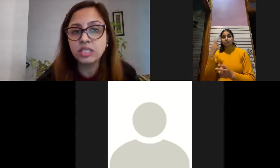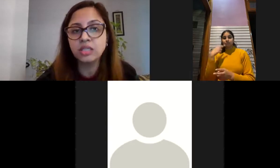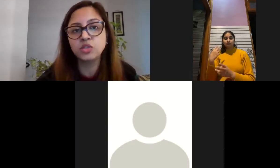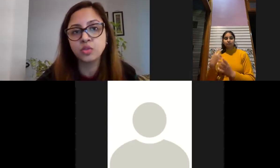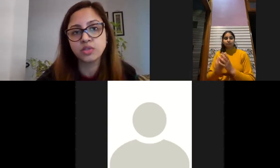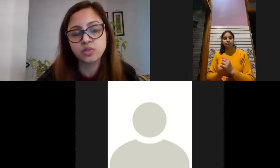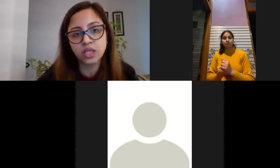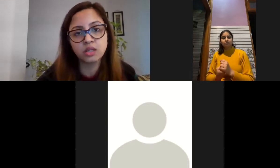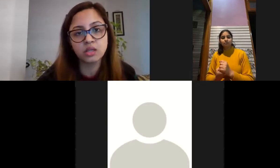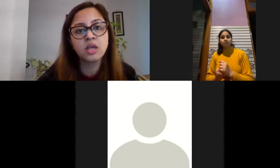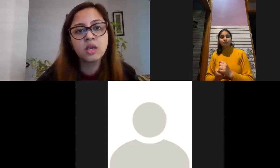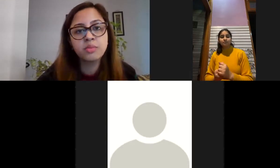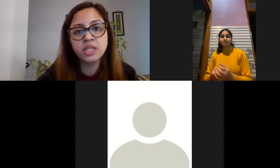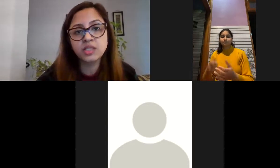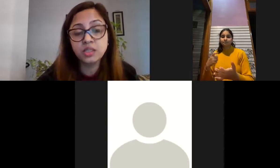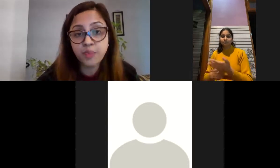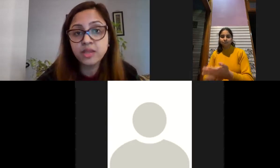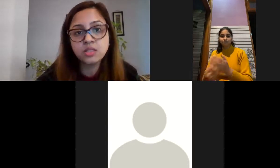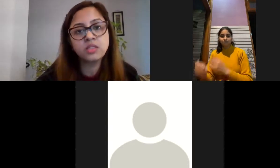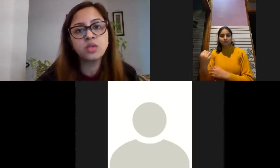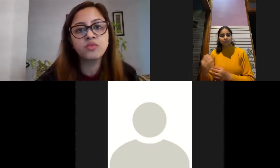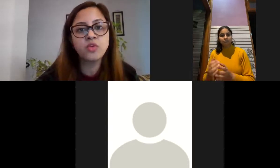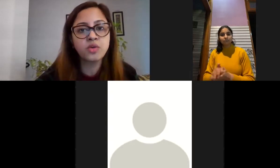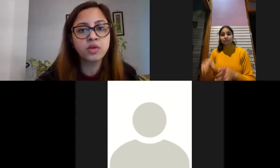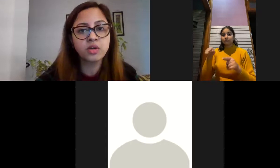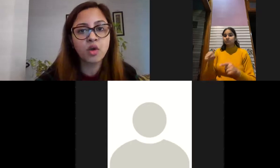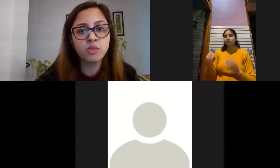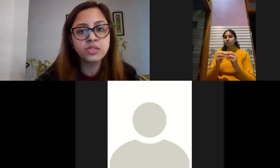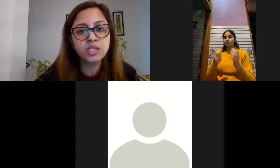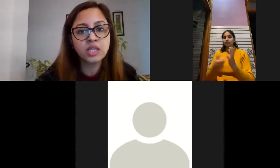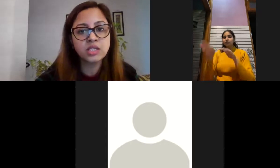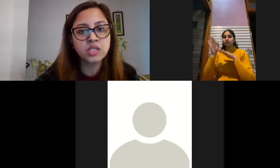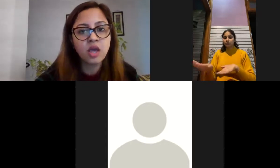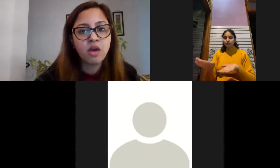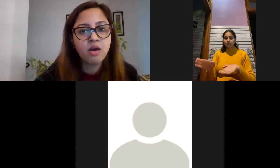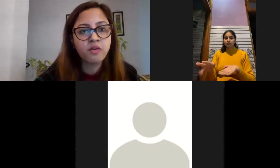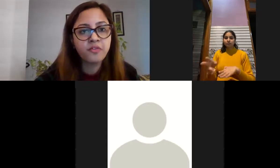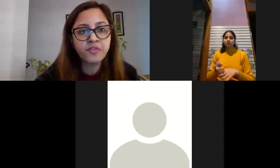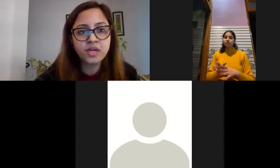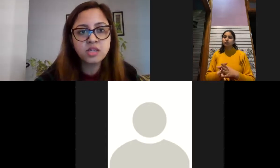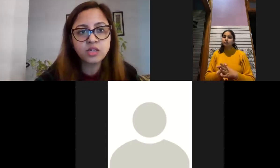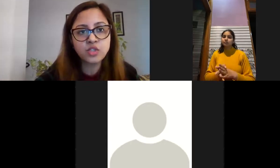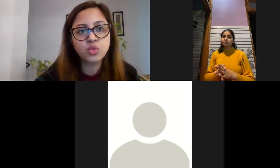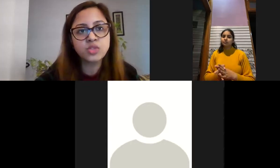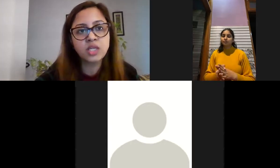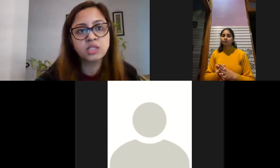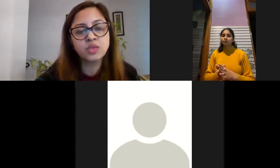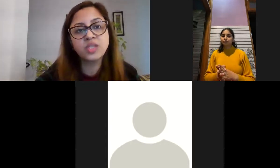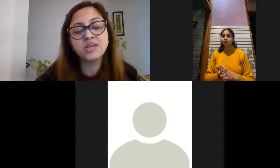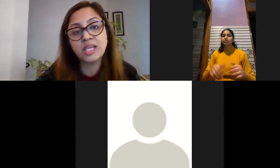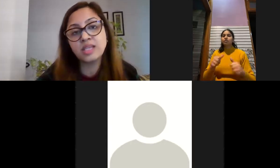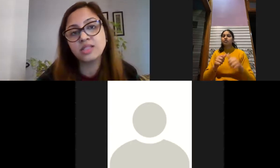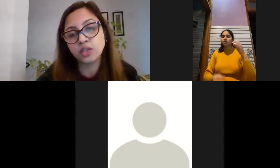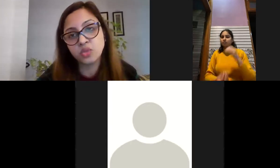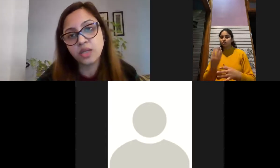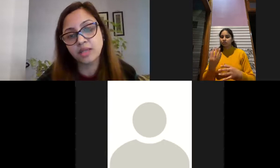urgent need to restrain her. Bertha's dependency for normalcy is further associated with